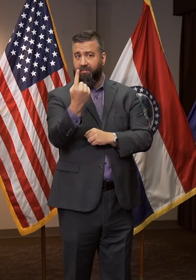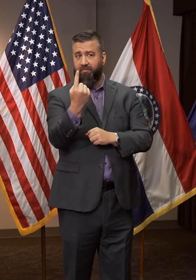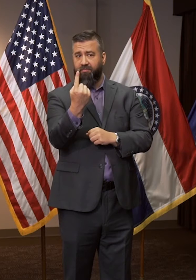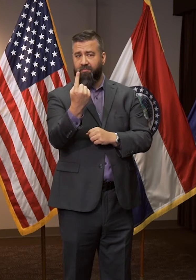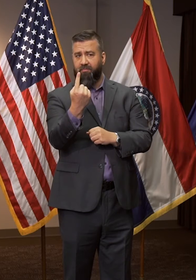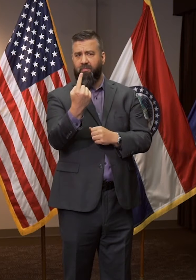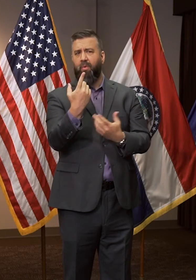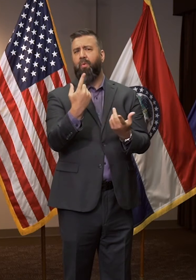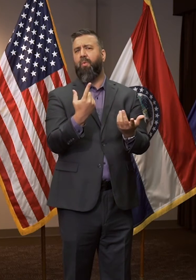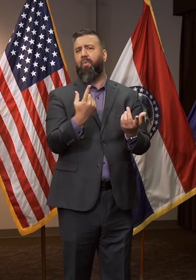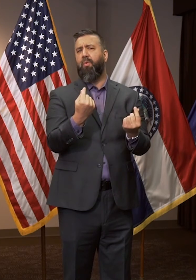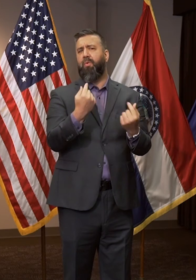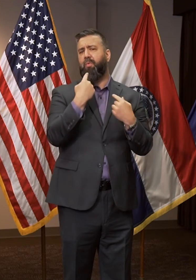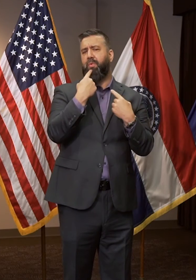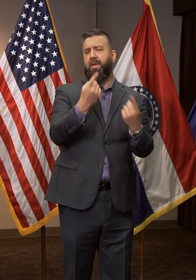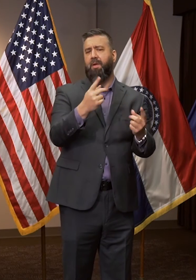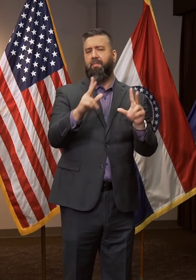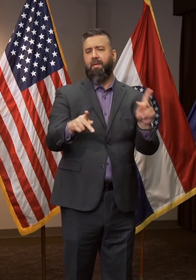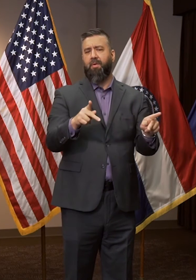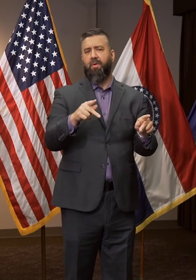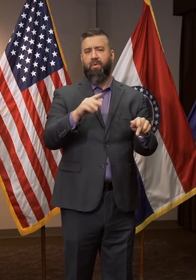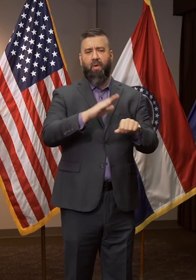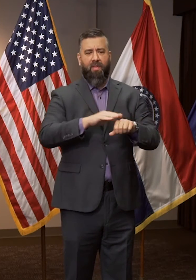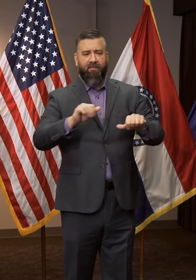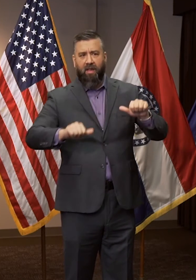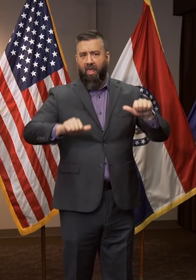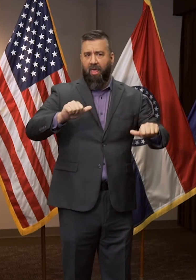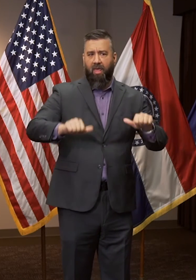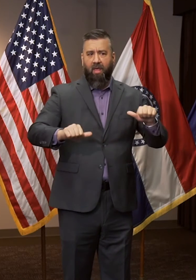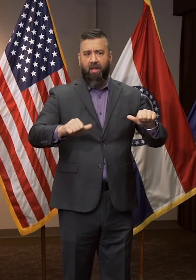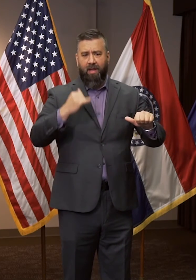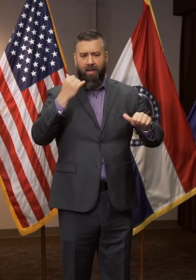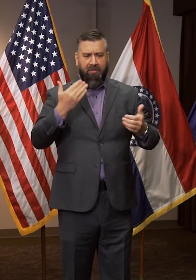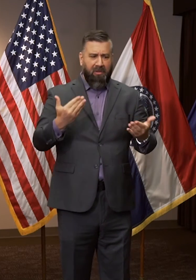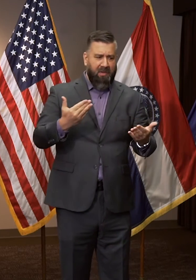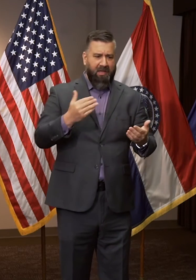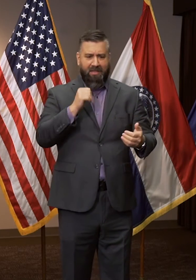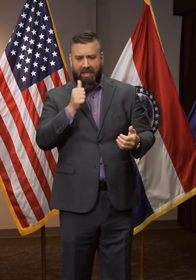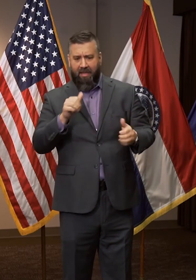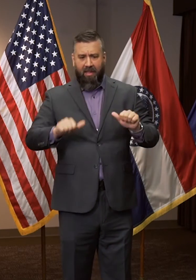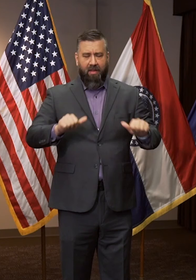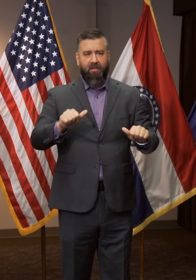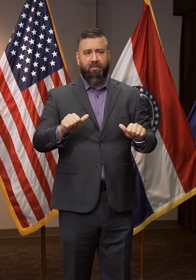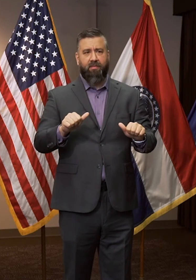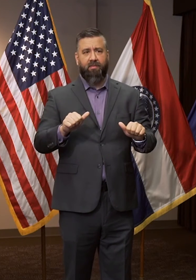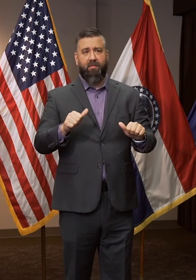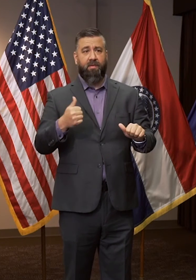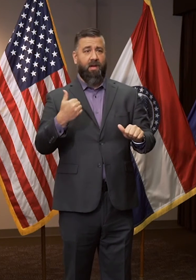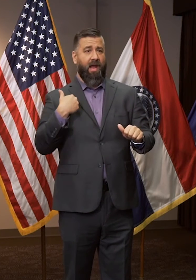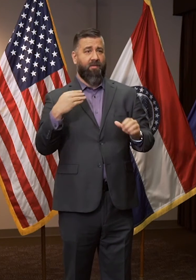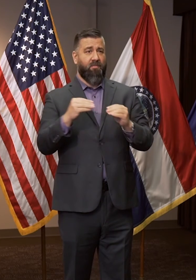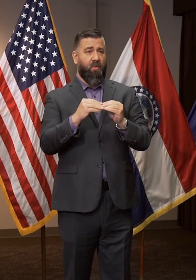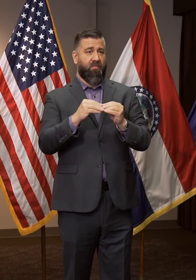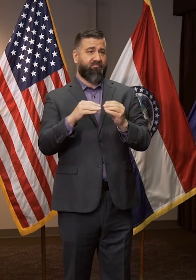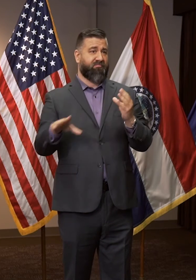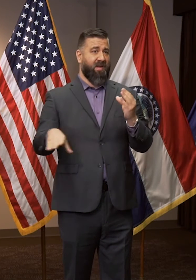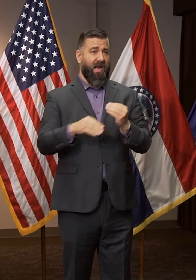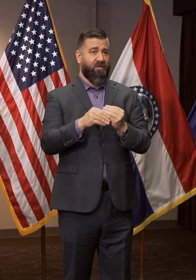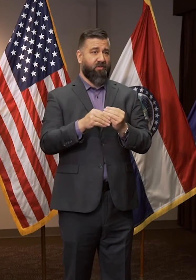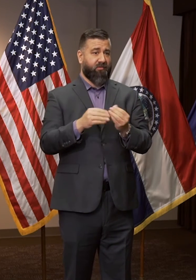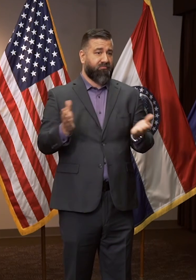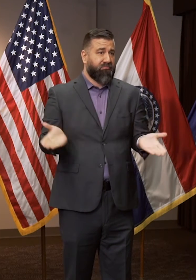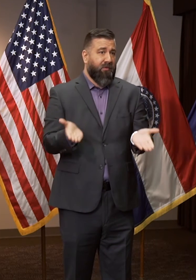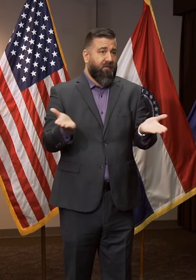what do you say to those people who are on the fence about either receiving the vaccine or not? And could there be some sort of extra incentive for those who